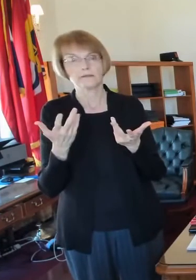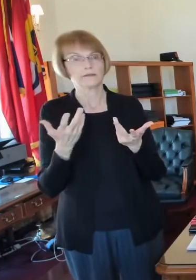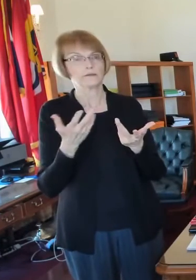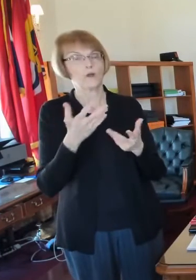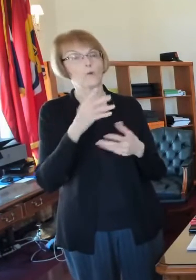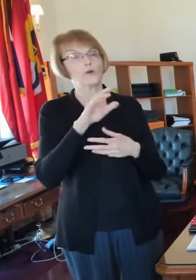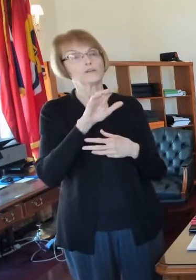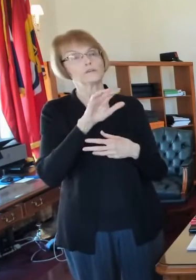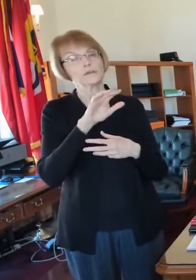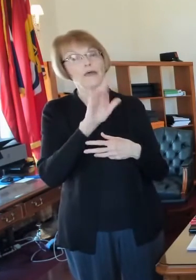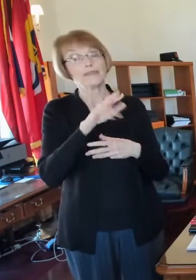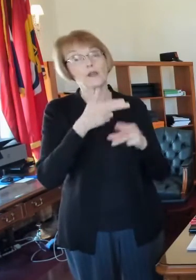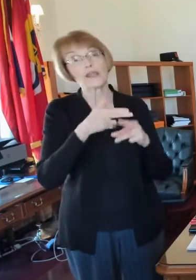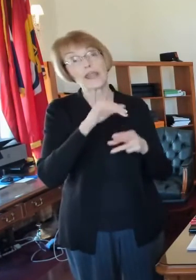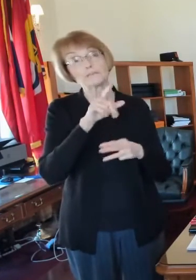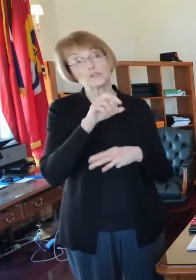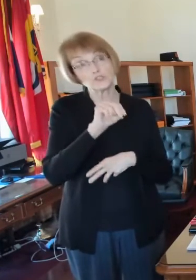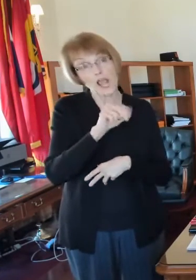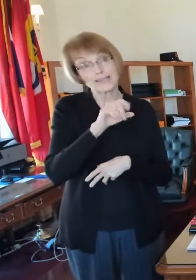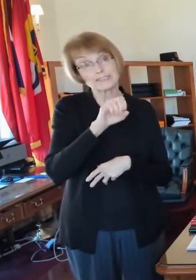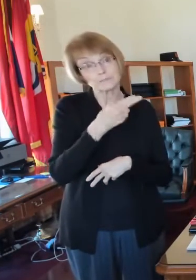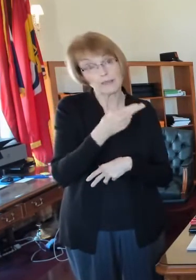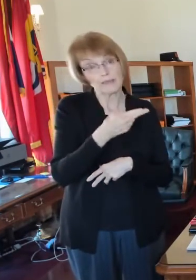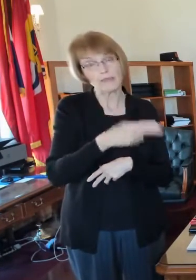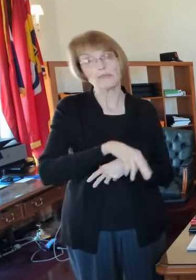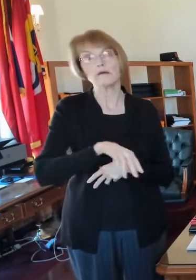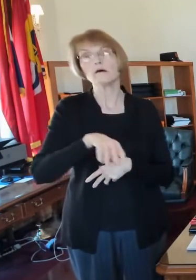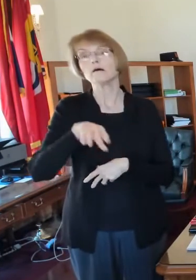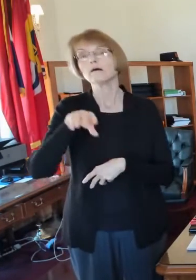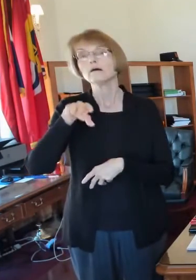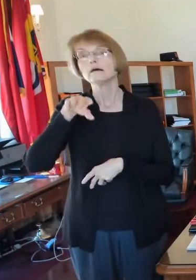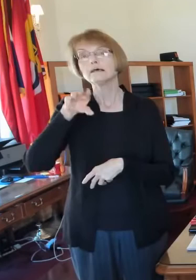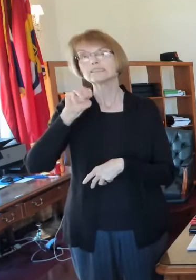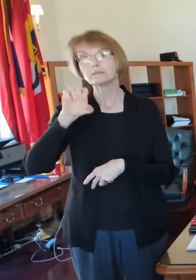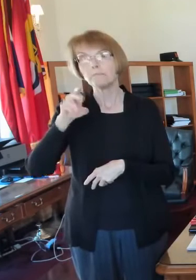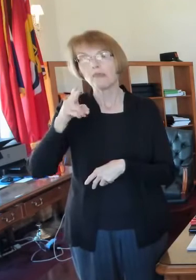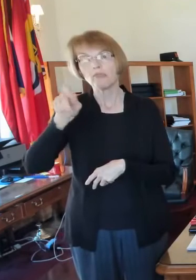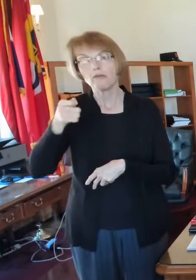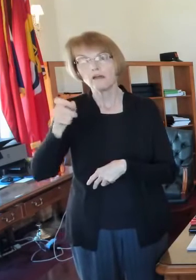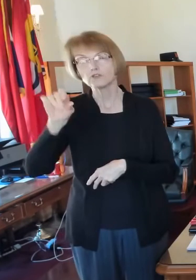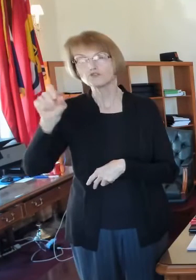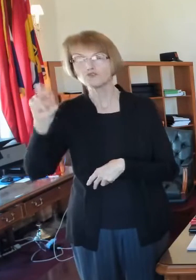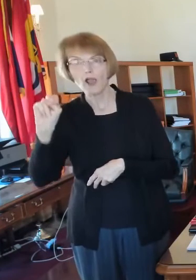and then they'll register under Smith John, and there's not